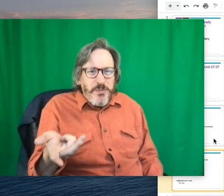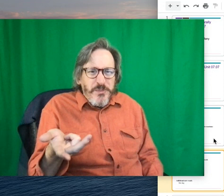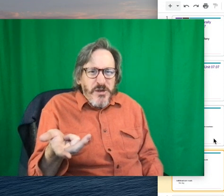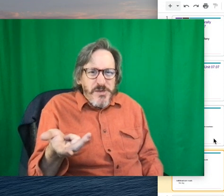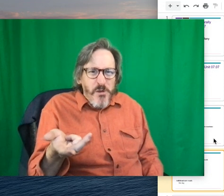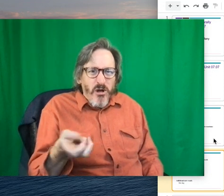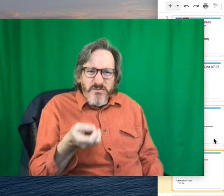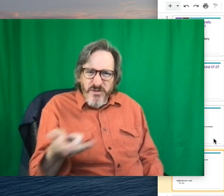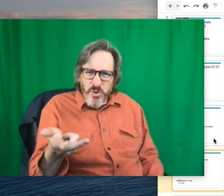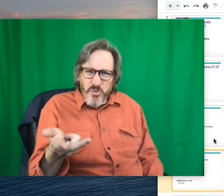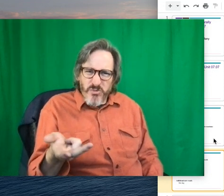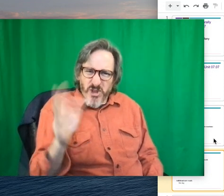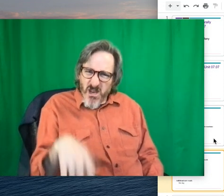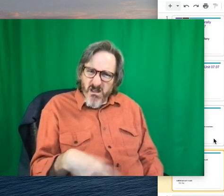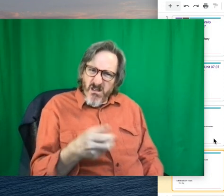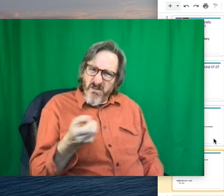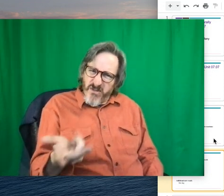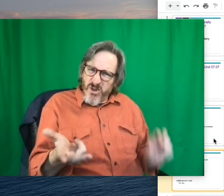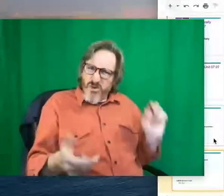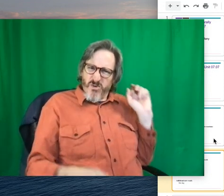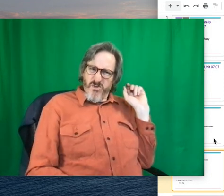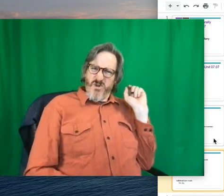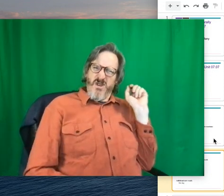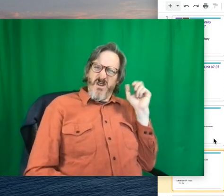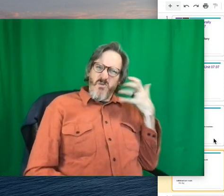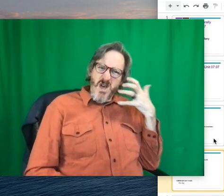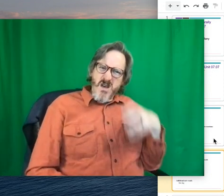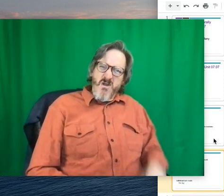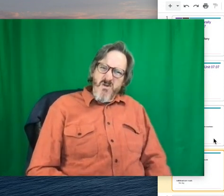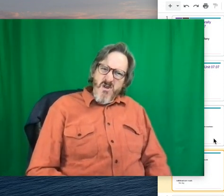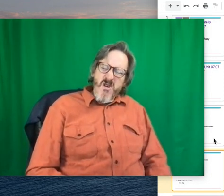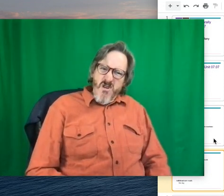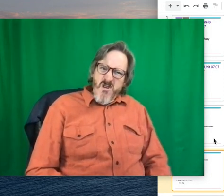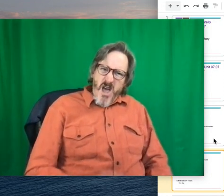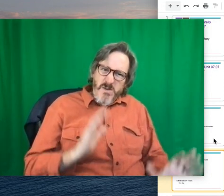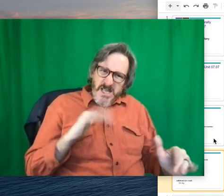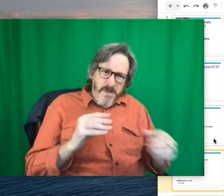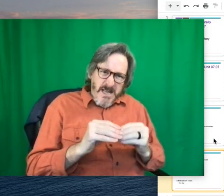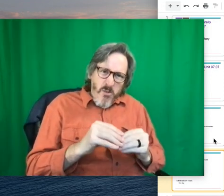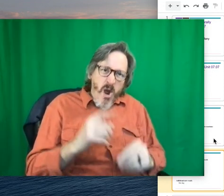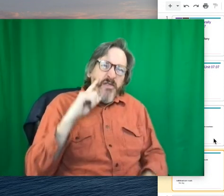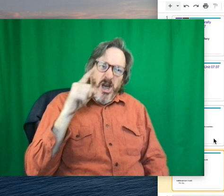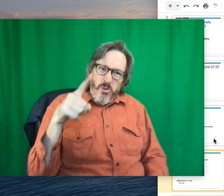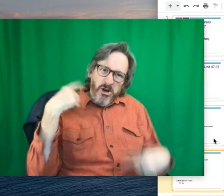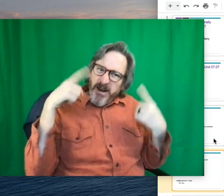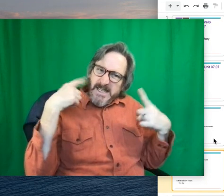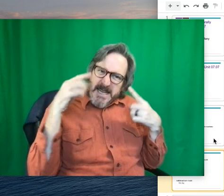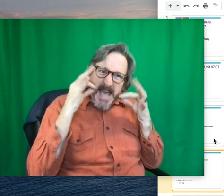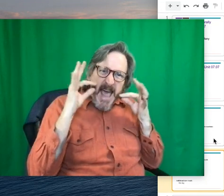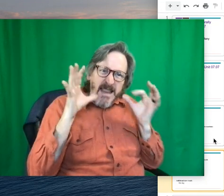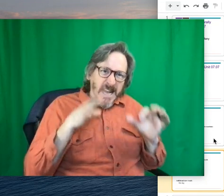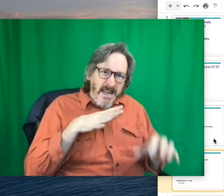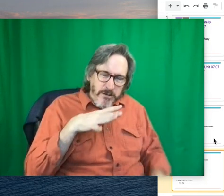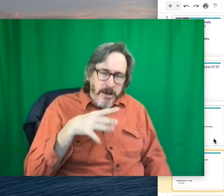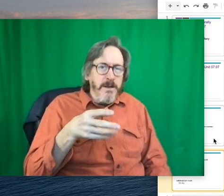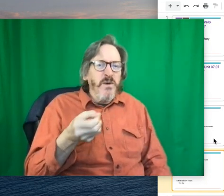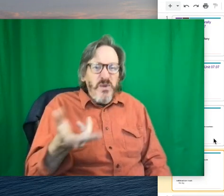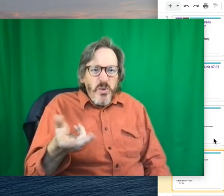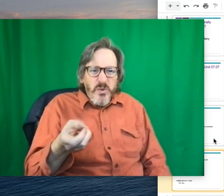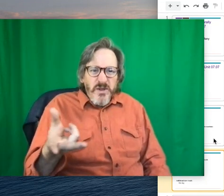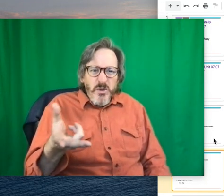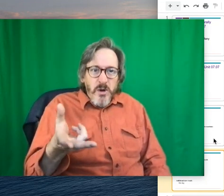lips, small. Few. Oh, few. Wow. I was expecting more. I thought you were crazy cat lady,